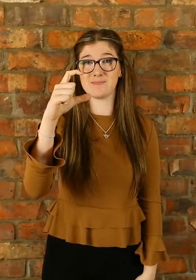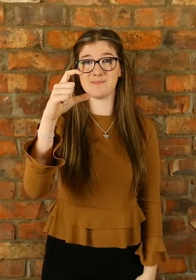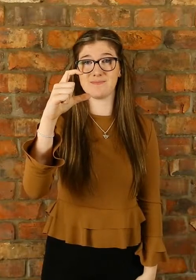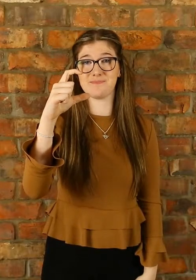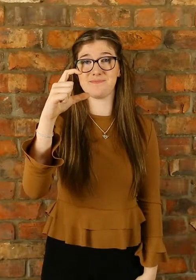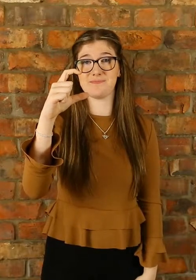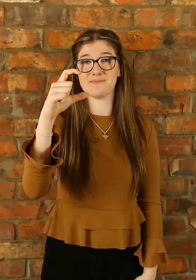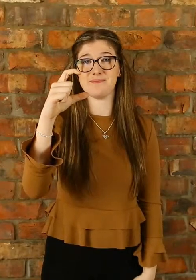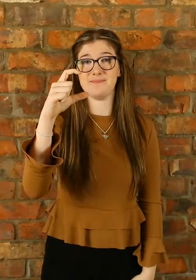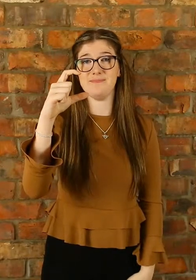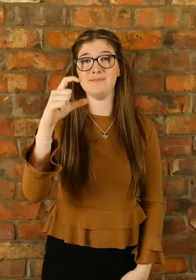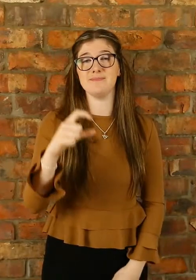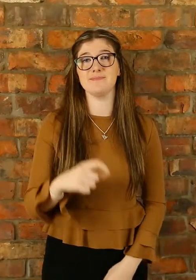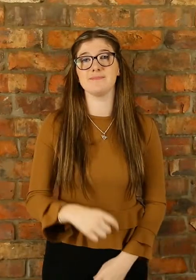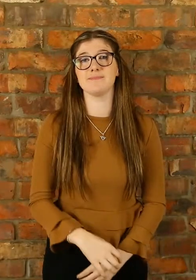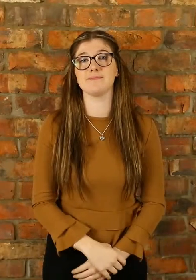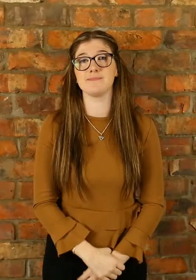letter C.